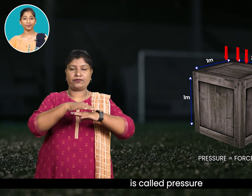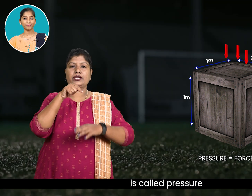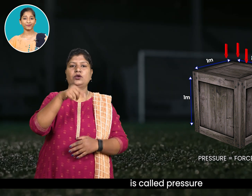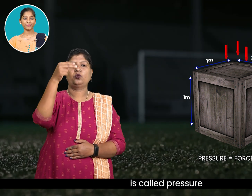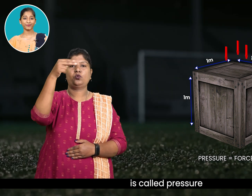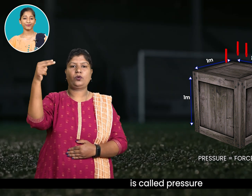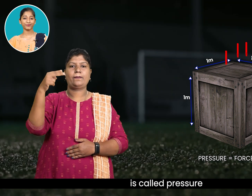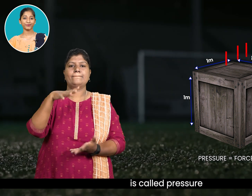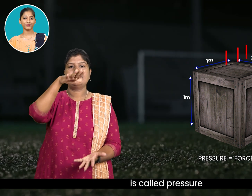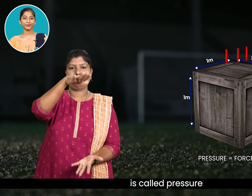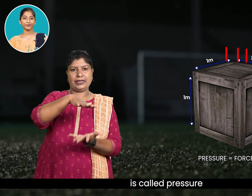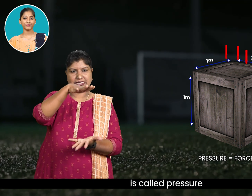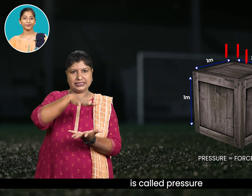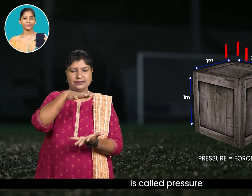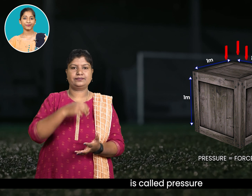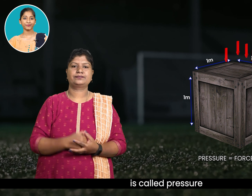pressure.